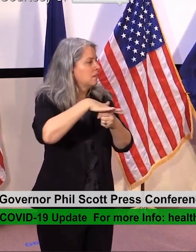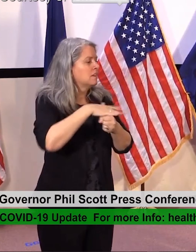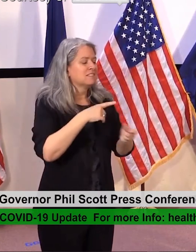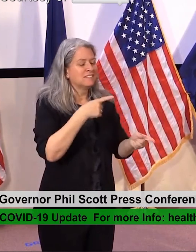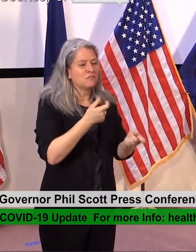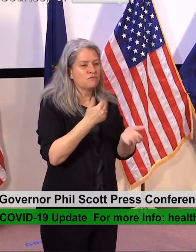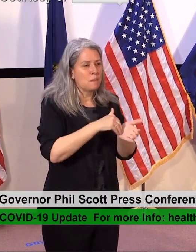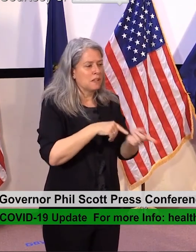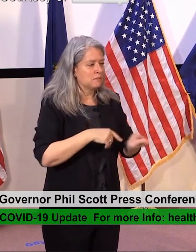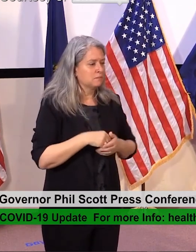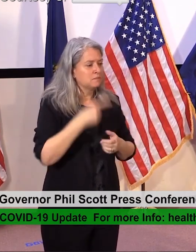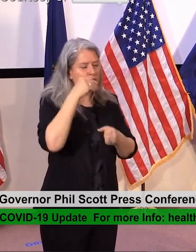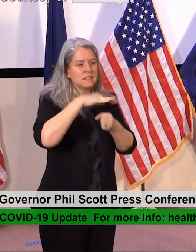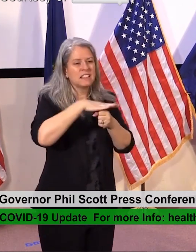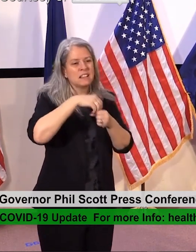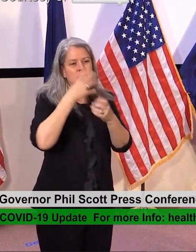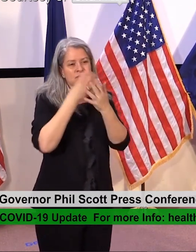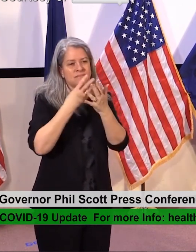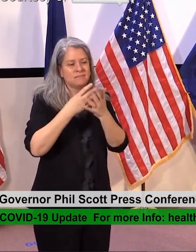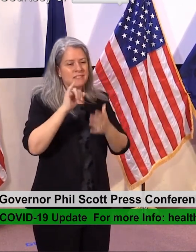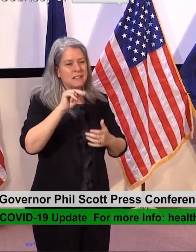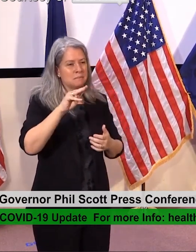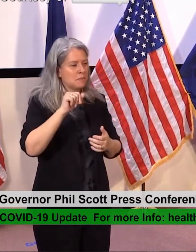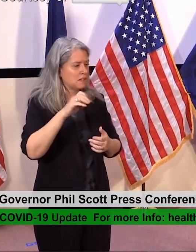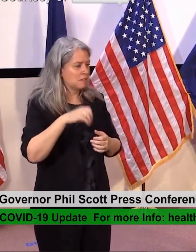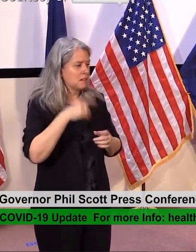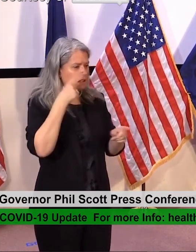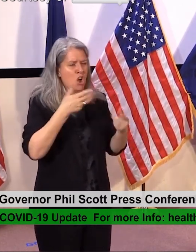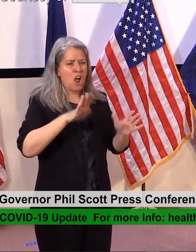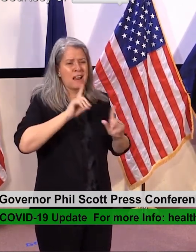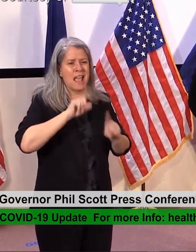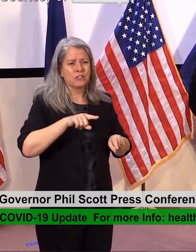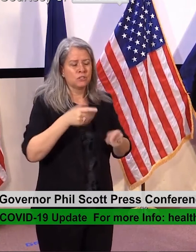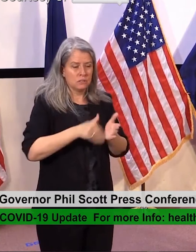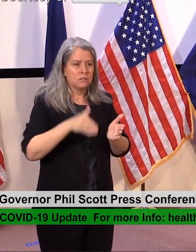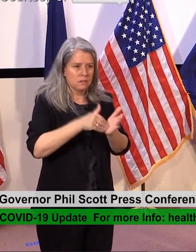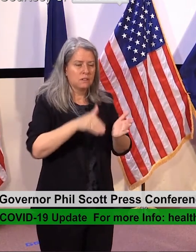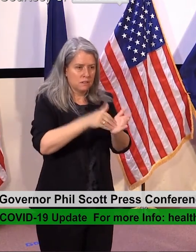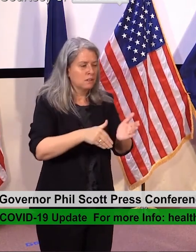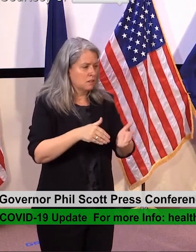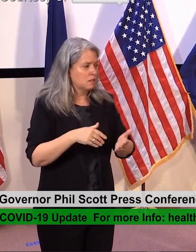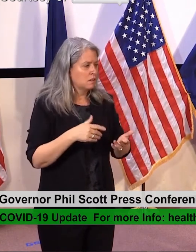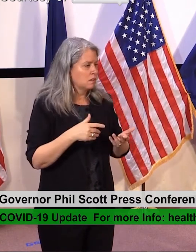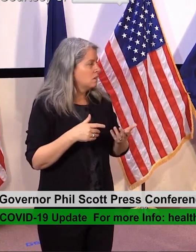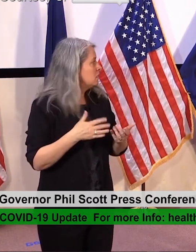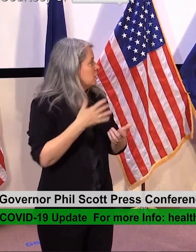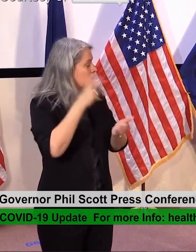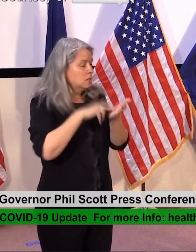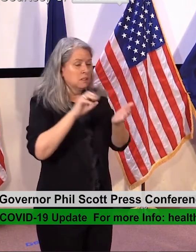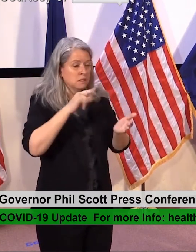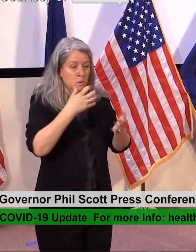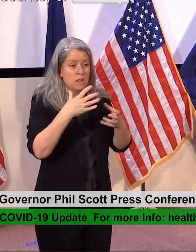Can you just repeat that again? Inmate populations. I think Secretary Smith has answered this question quite a bit. Maybe Secretary